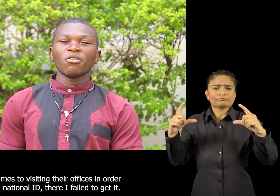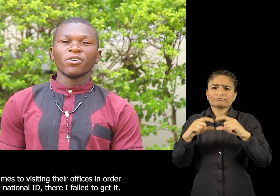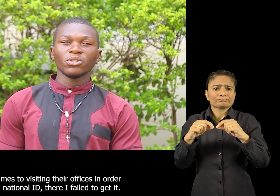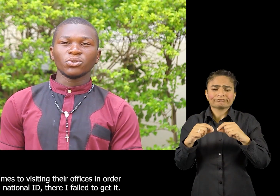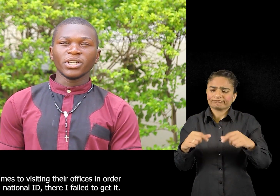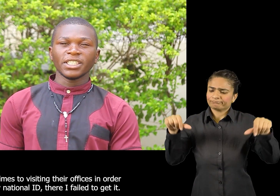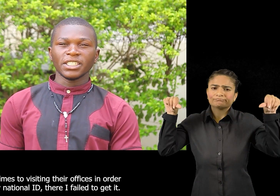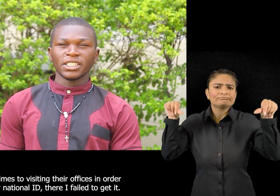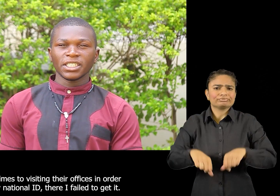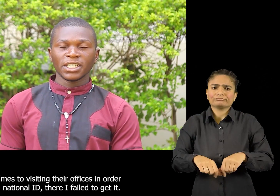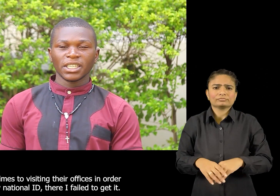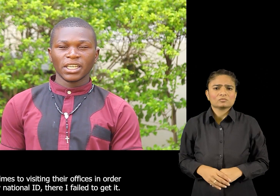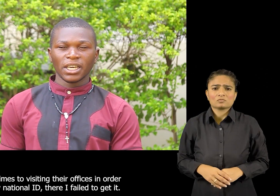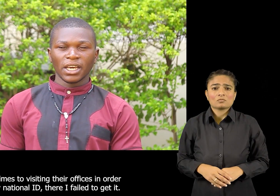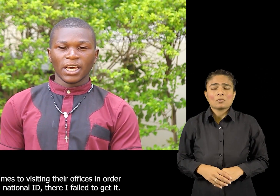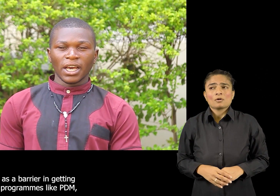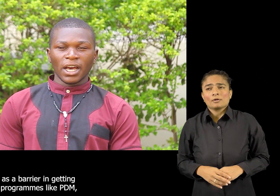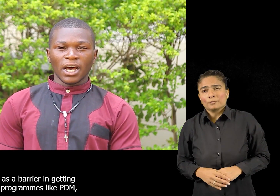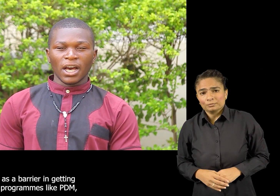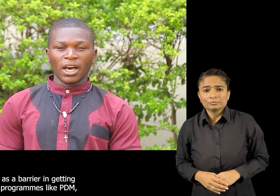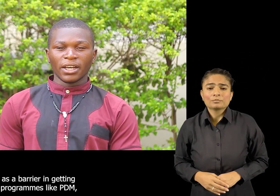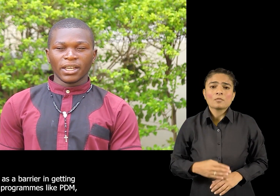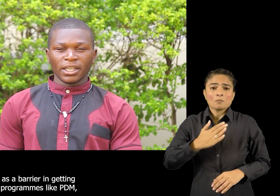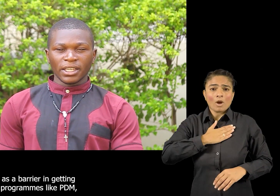There I have failed to get it.